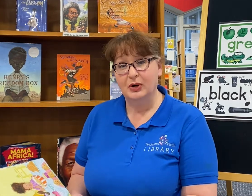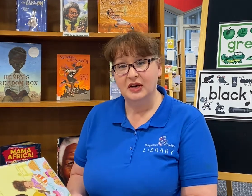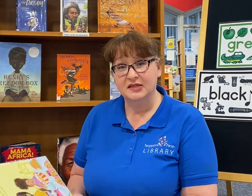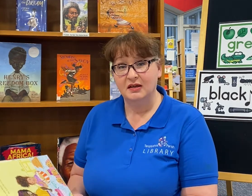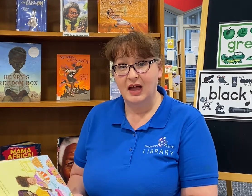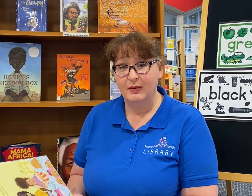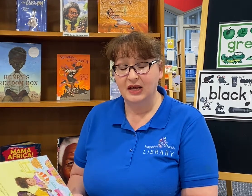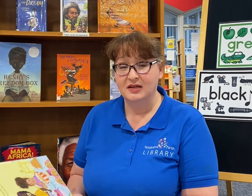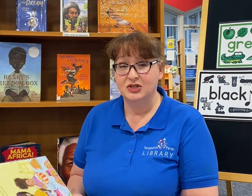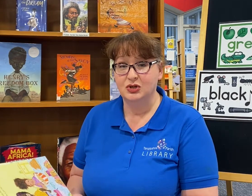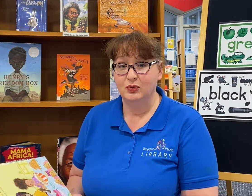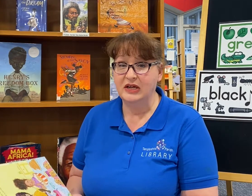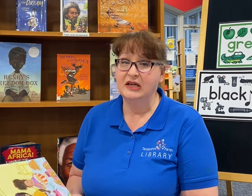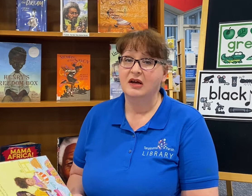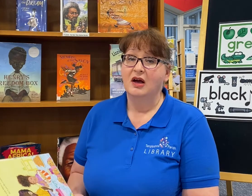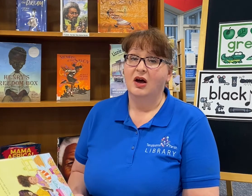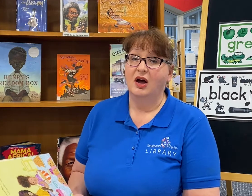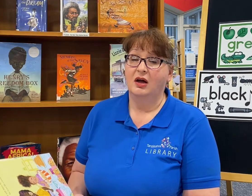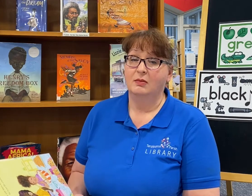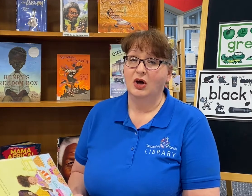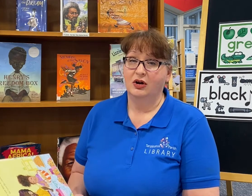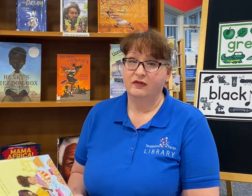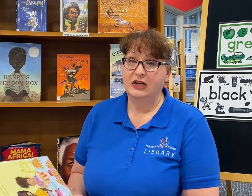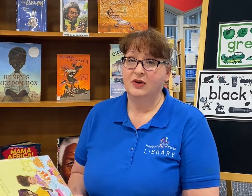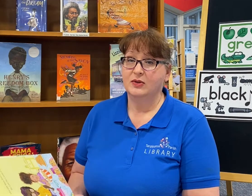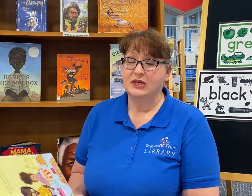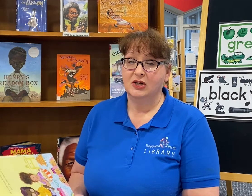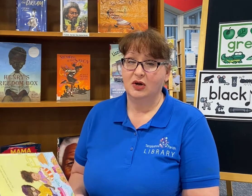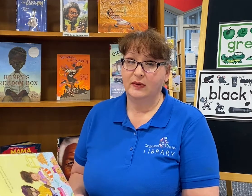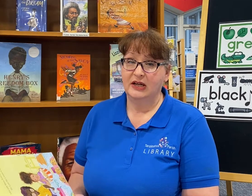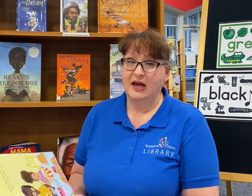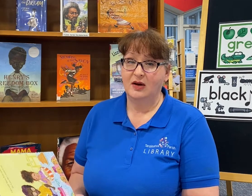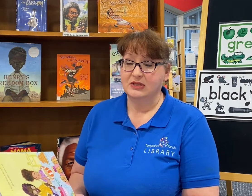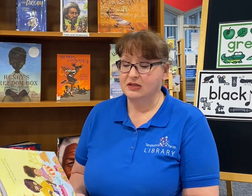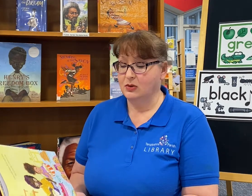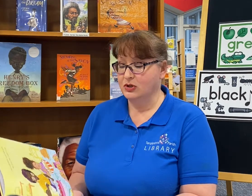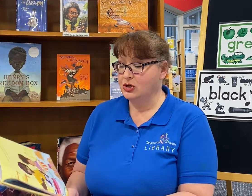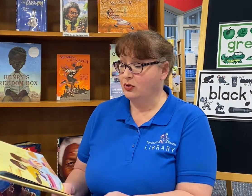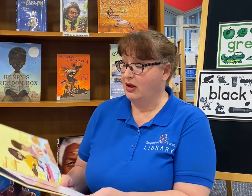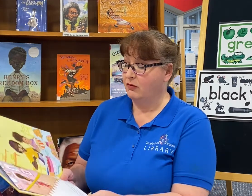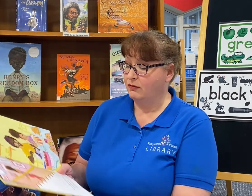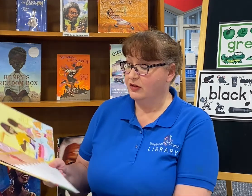librarians, allowing us to read on our videos and in our read alouds. And so we're so thankful for that.